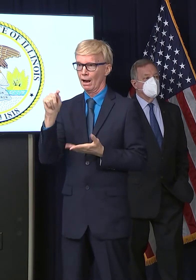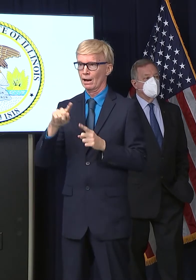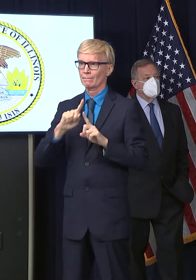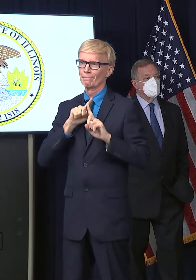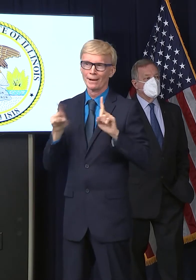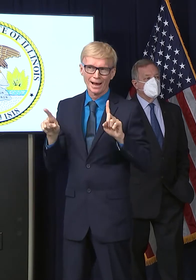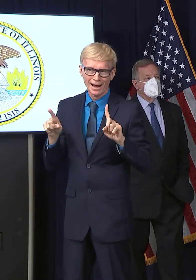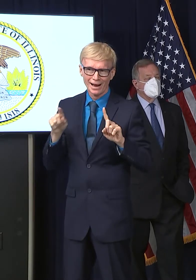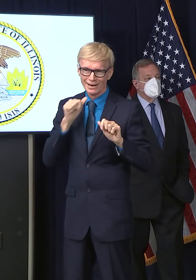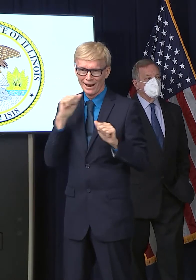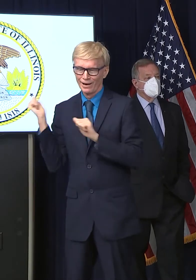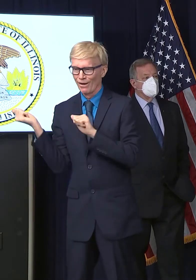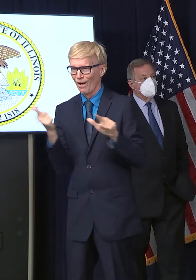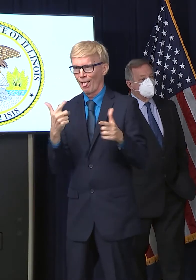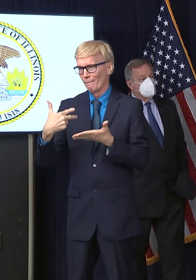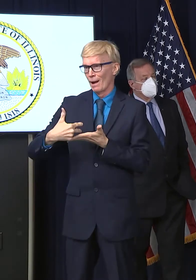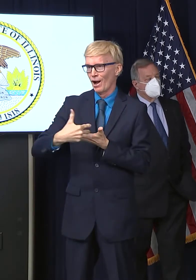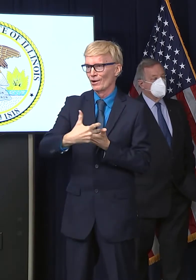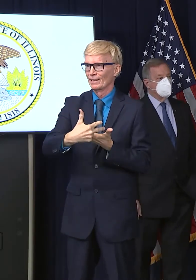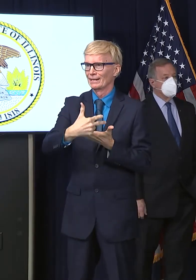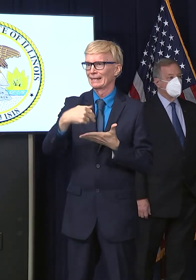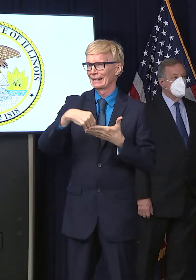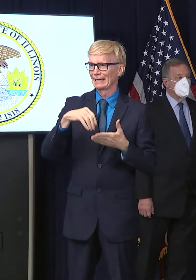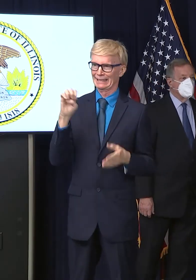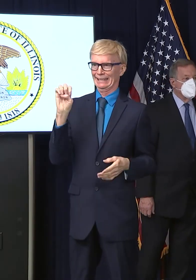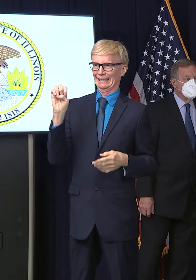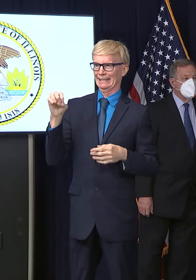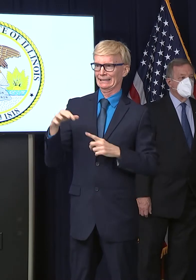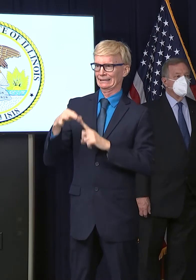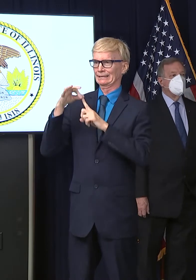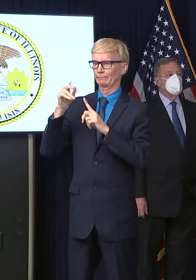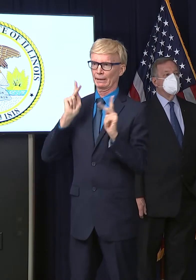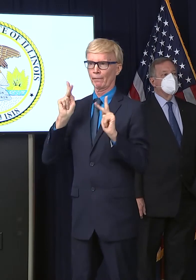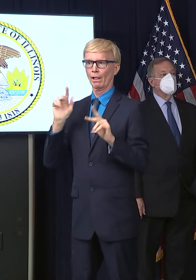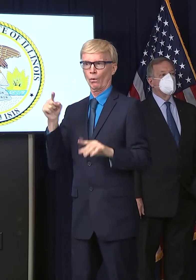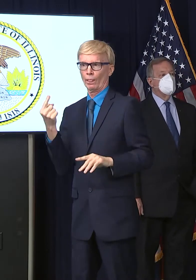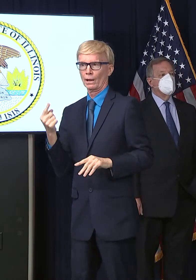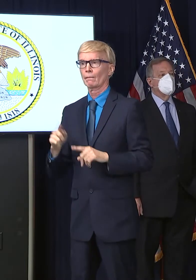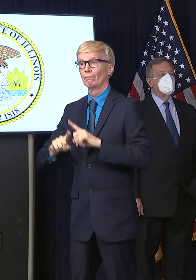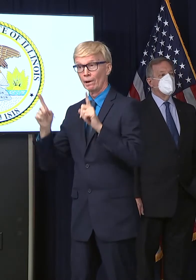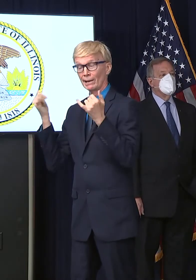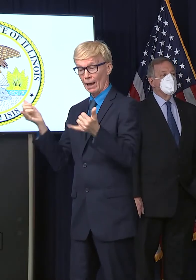happen in parking lot E, but as it is planned right now, the